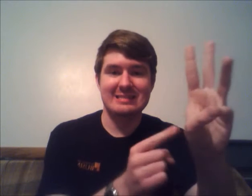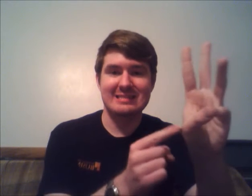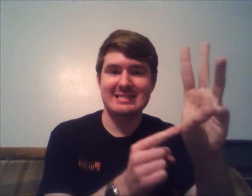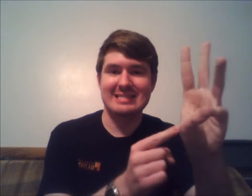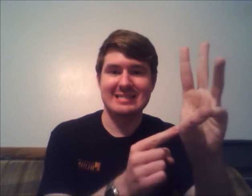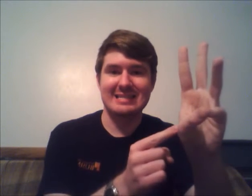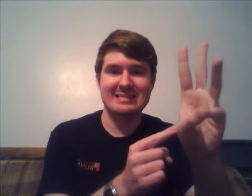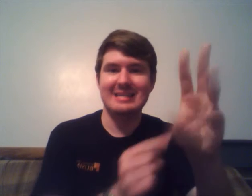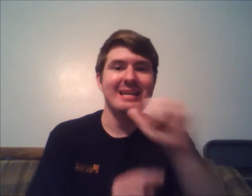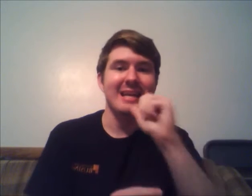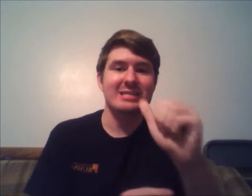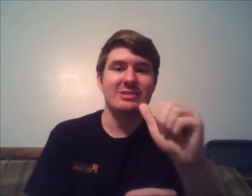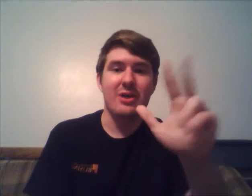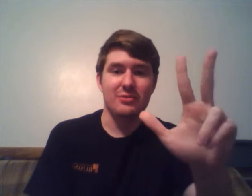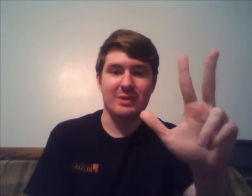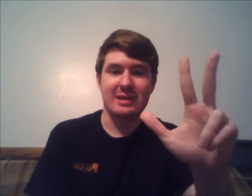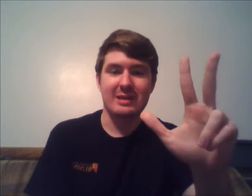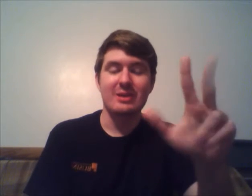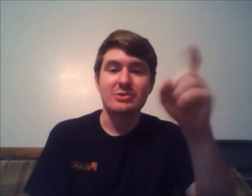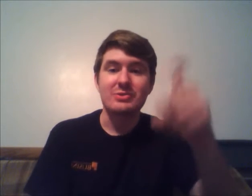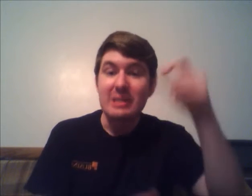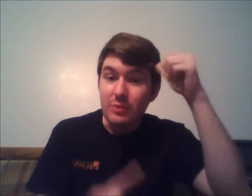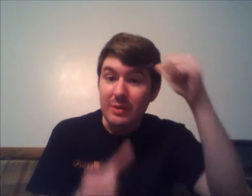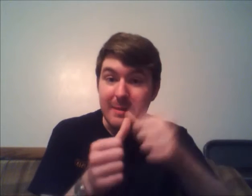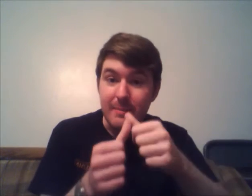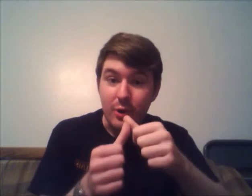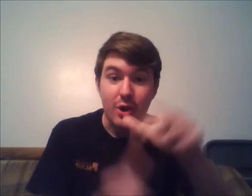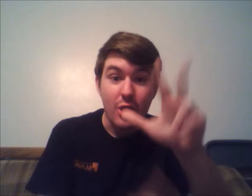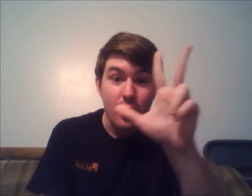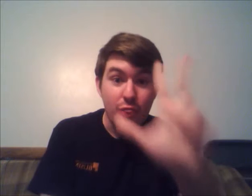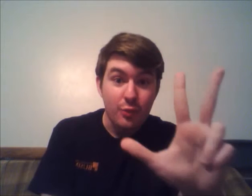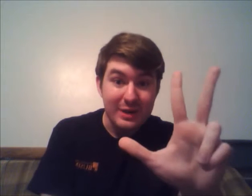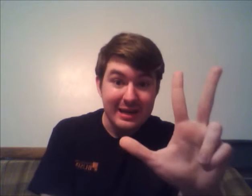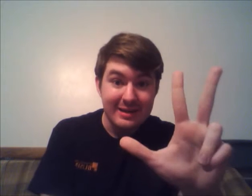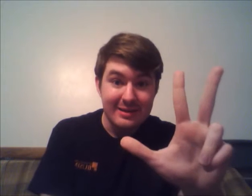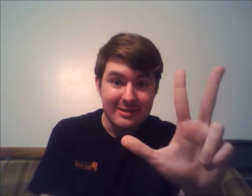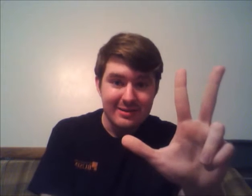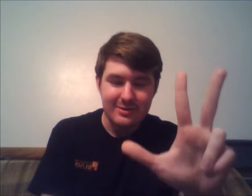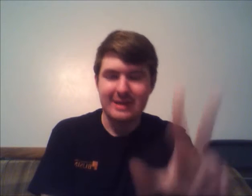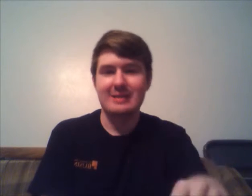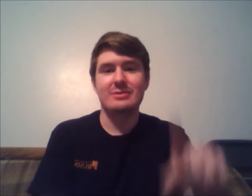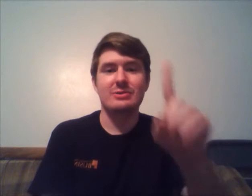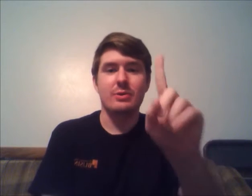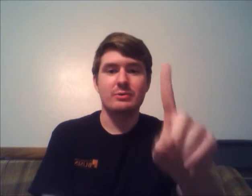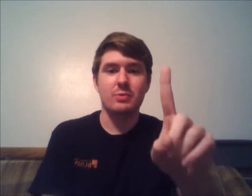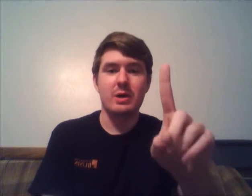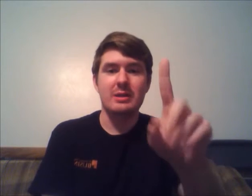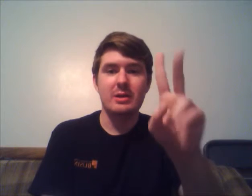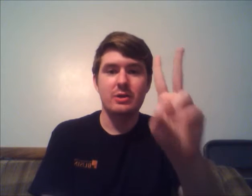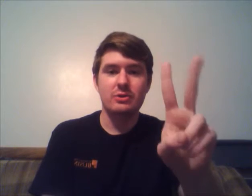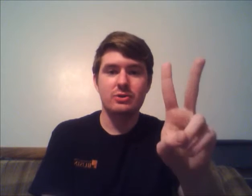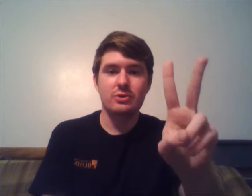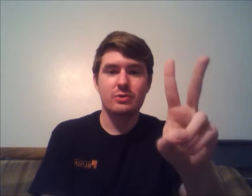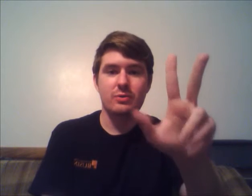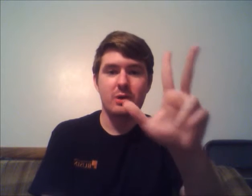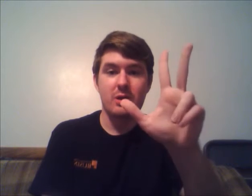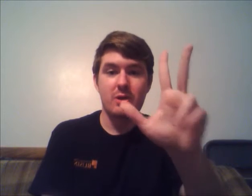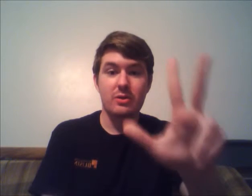This is 6. It's not 3. So you need to remember 3. Okay? So it's 1, 2,